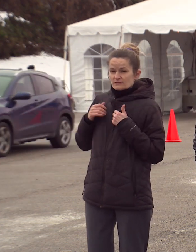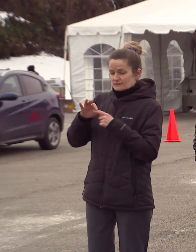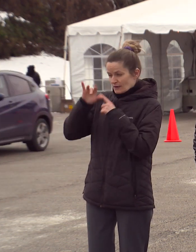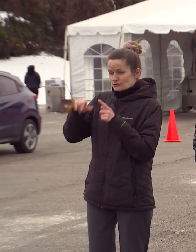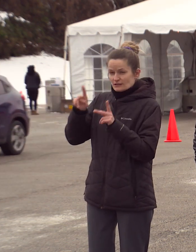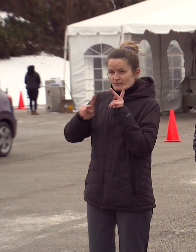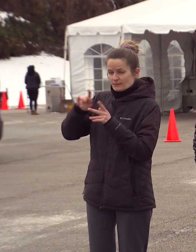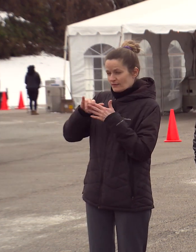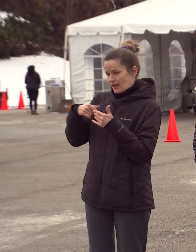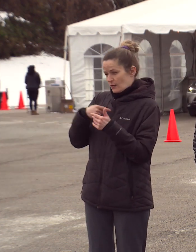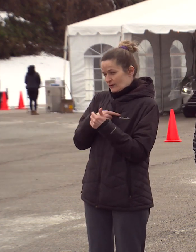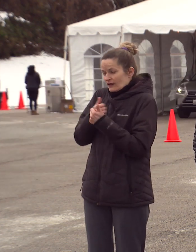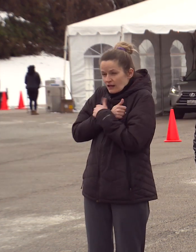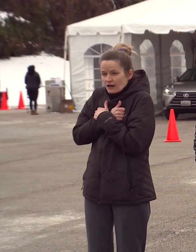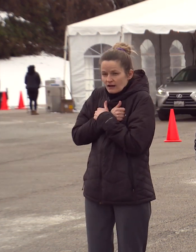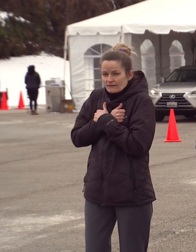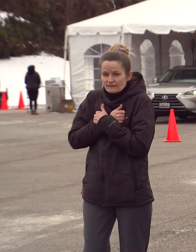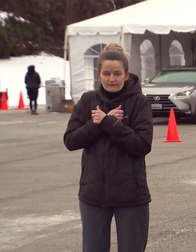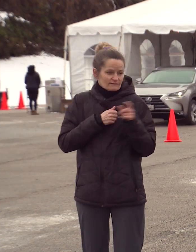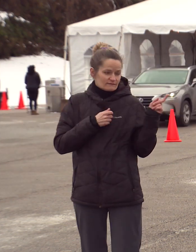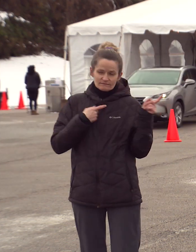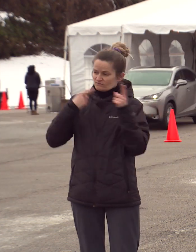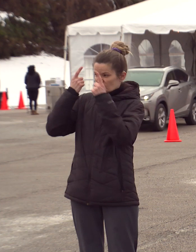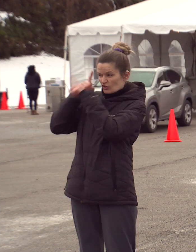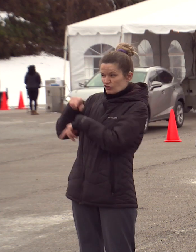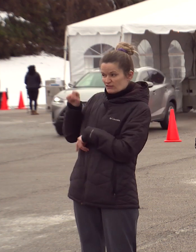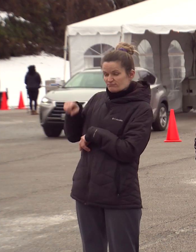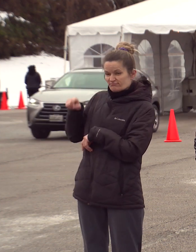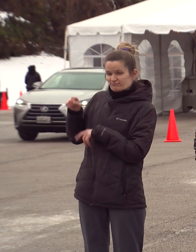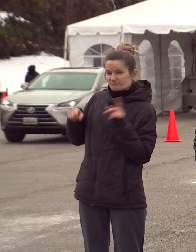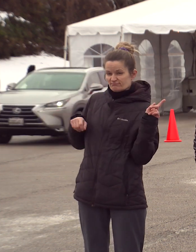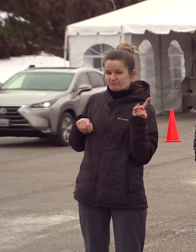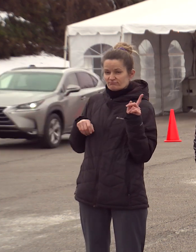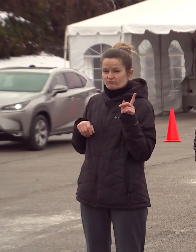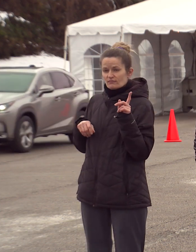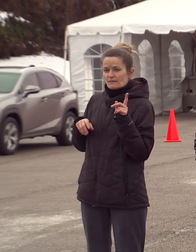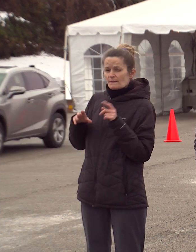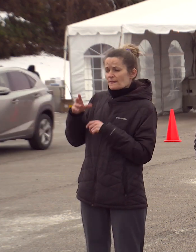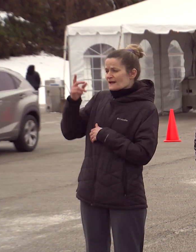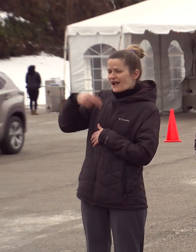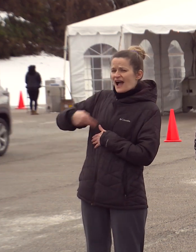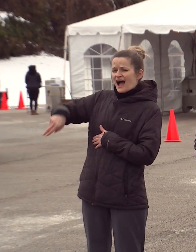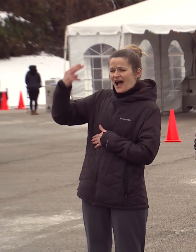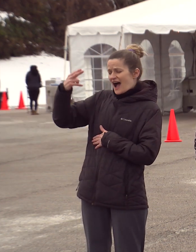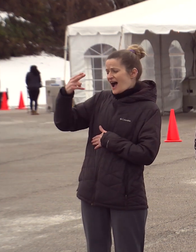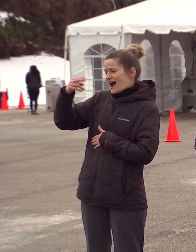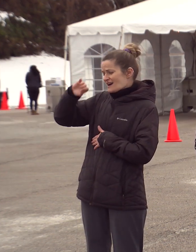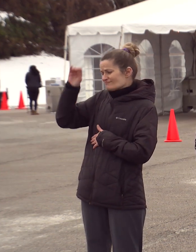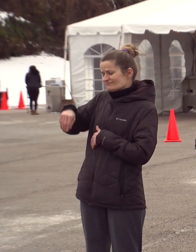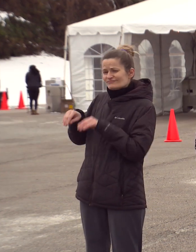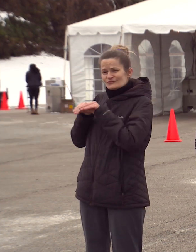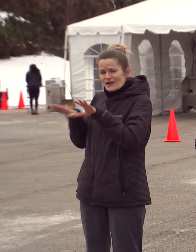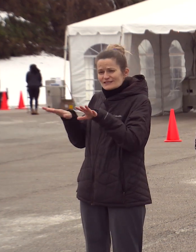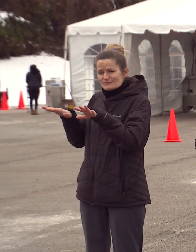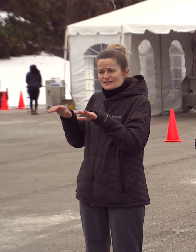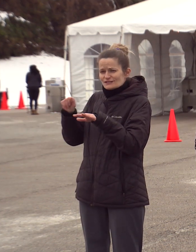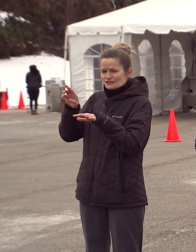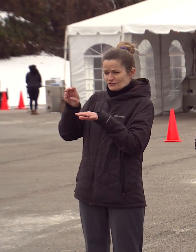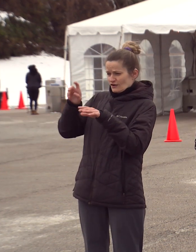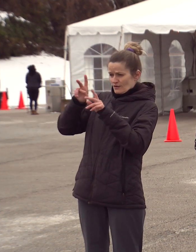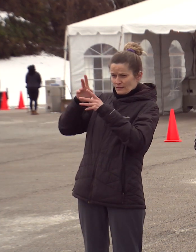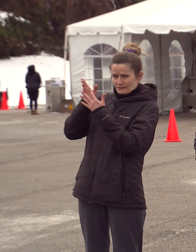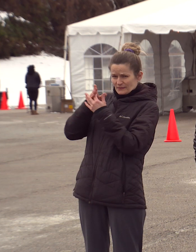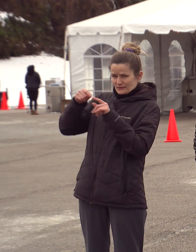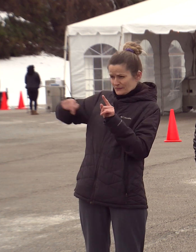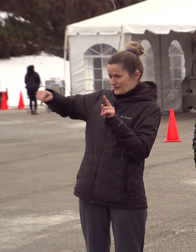Yeah, I mean, I would agree. I think because of the high level of transmissibility with Omicron, because of how widespread it is, we're all at risk. I've